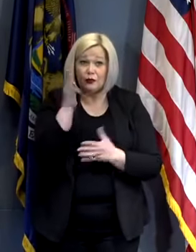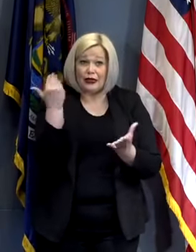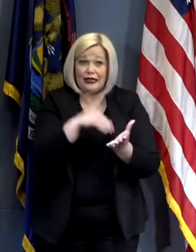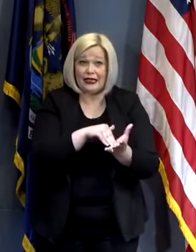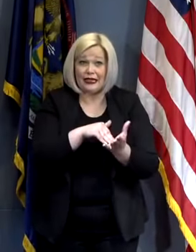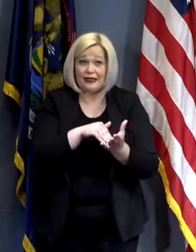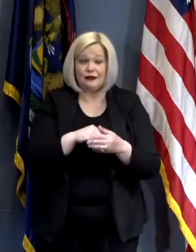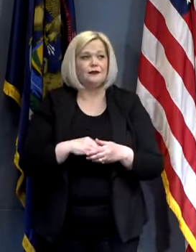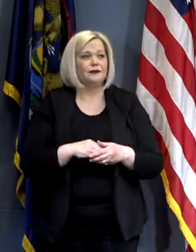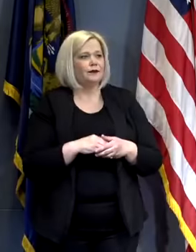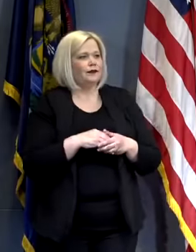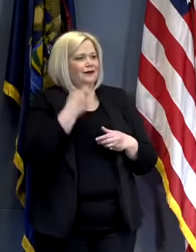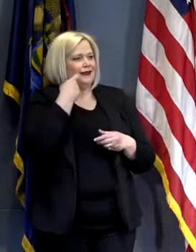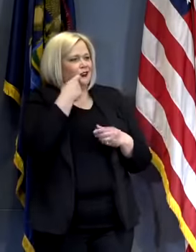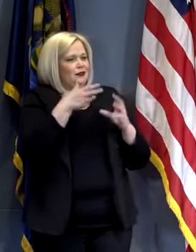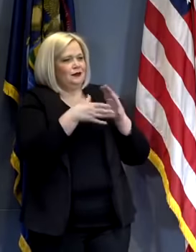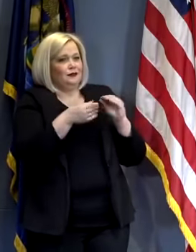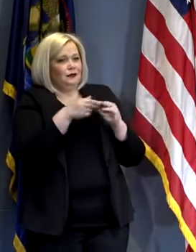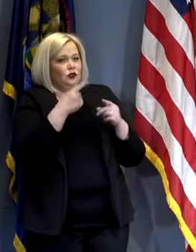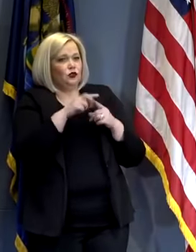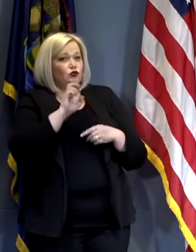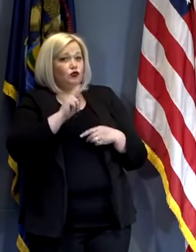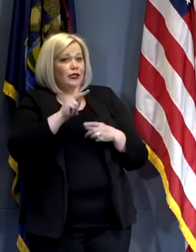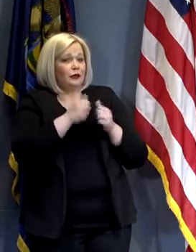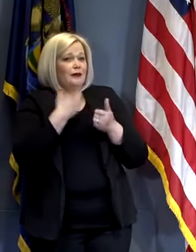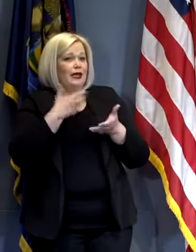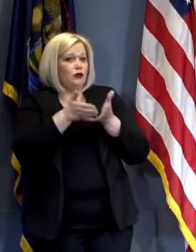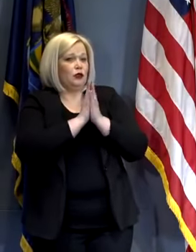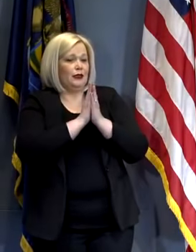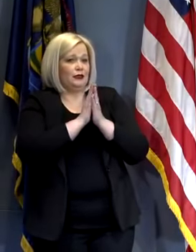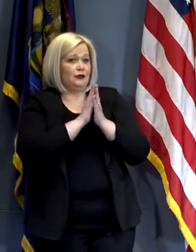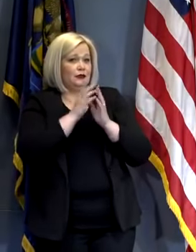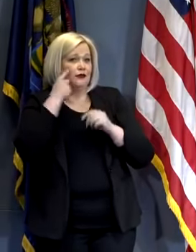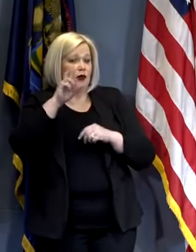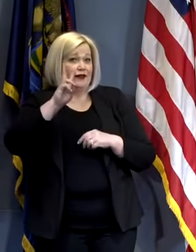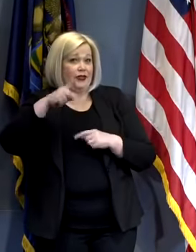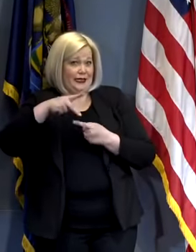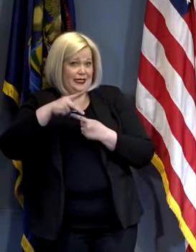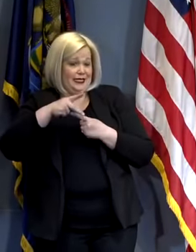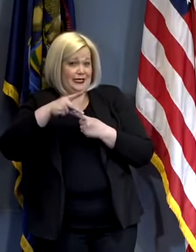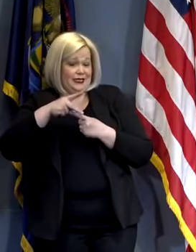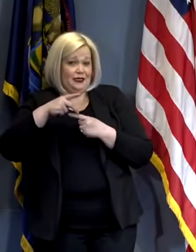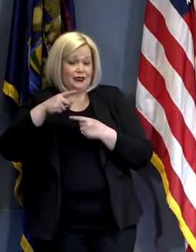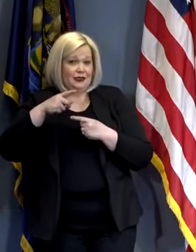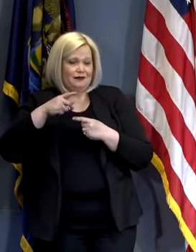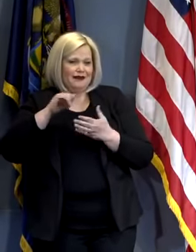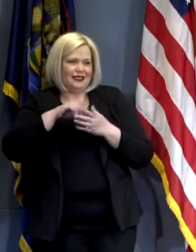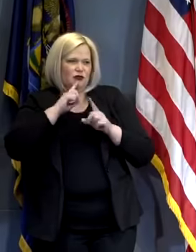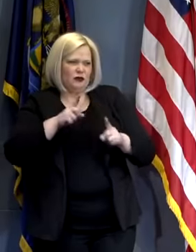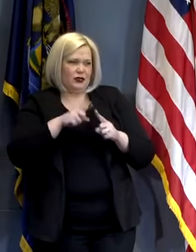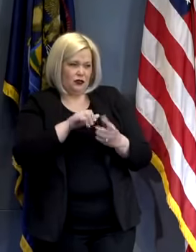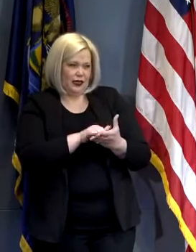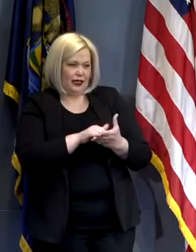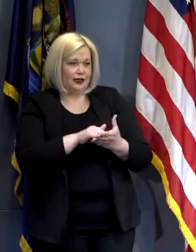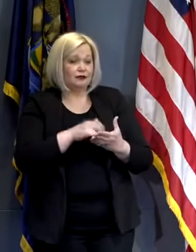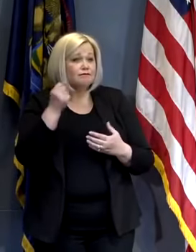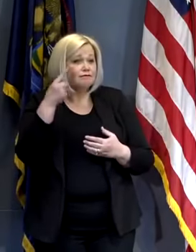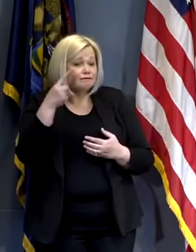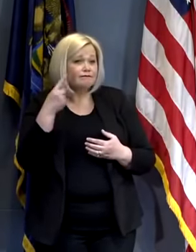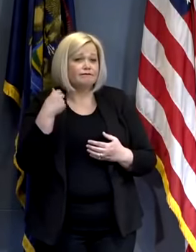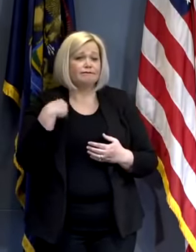just saying to Rick with regard to my request of the vice president is in response to that. You know, we